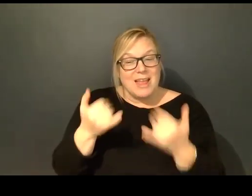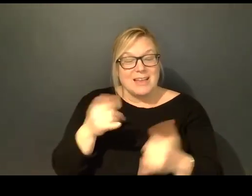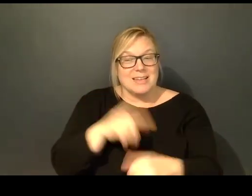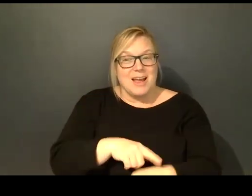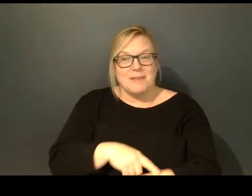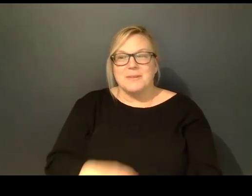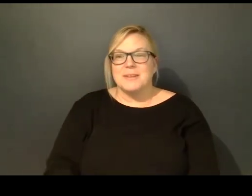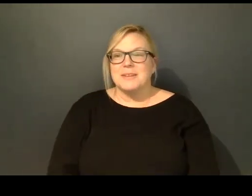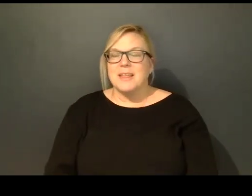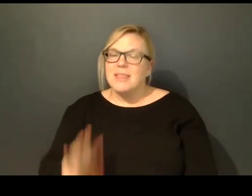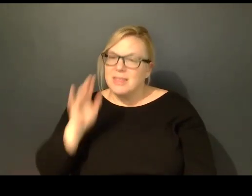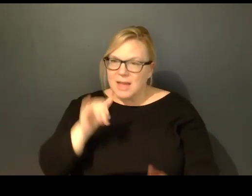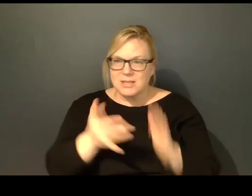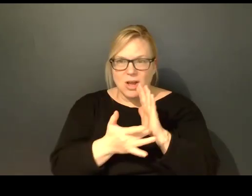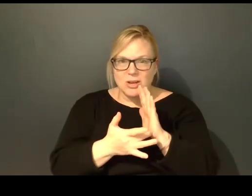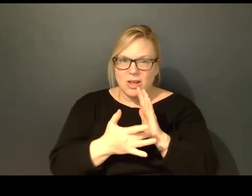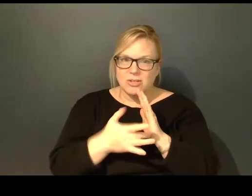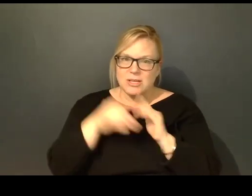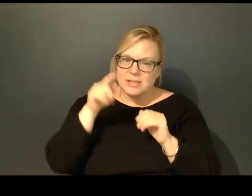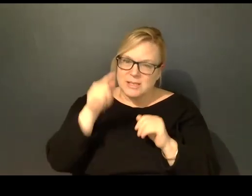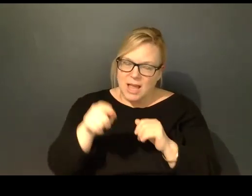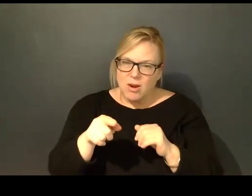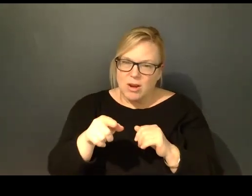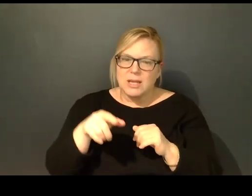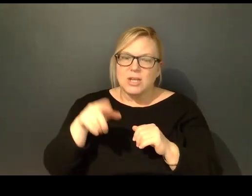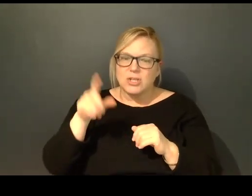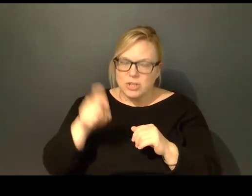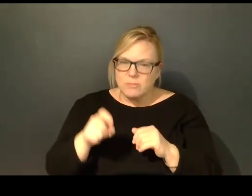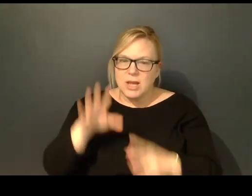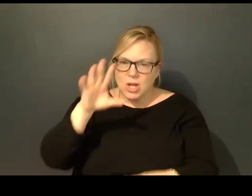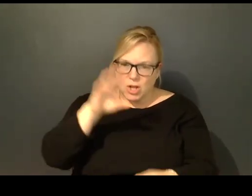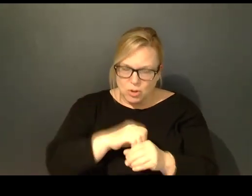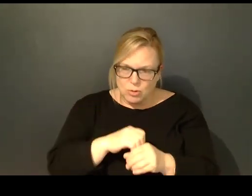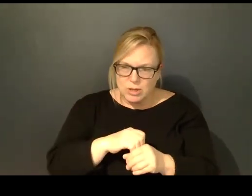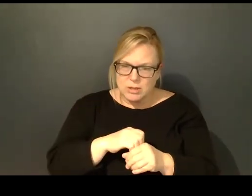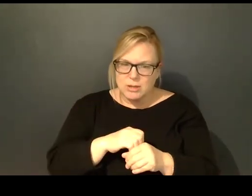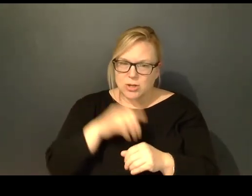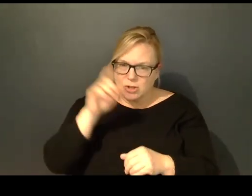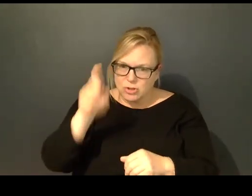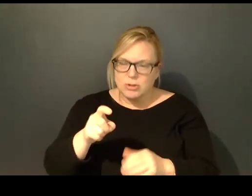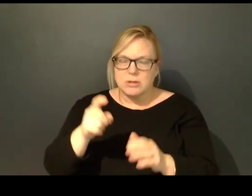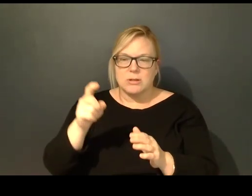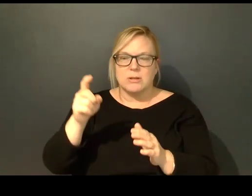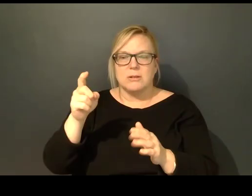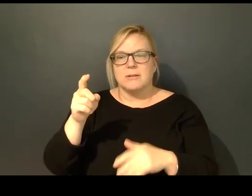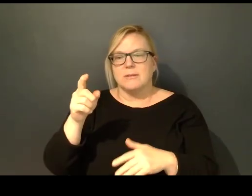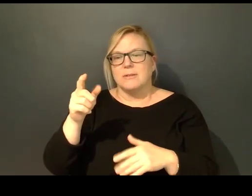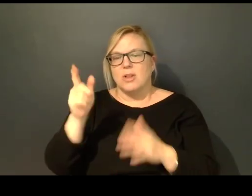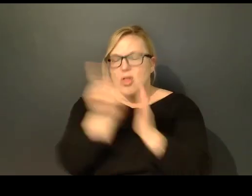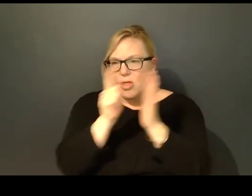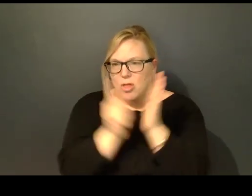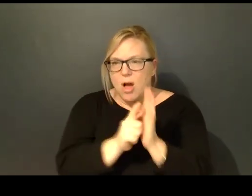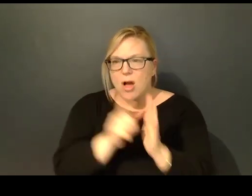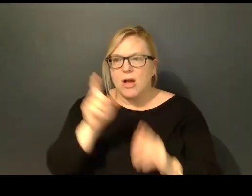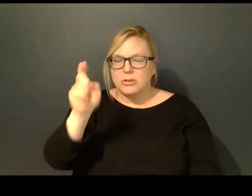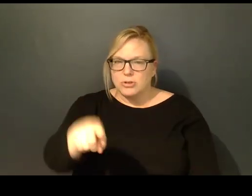that technology is out there. It should be mandated across the country, across our nations, that there should be a